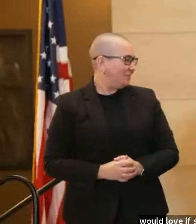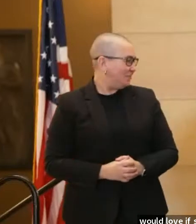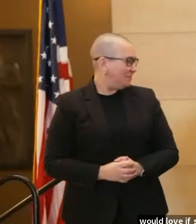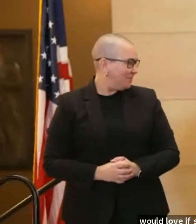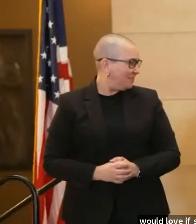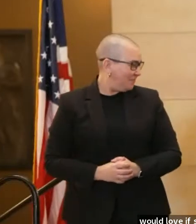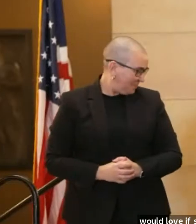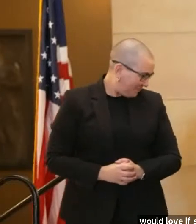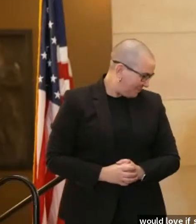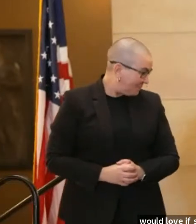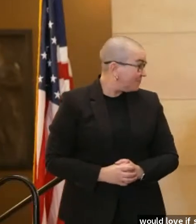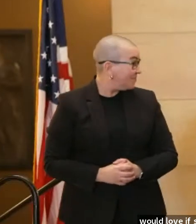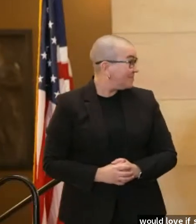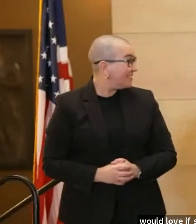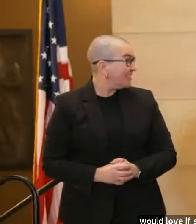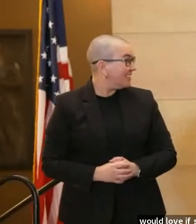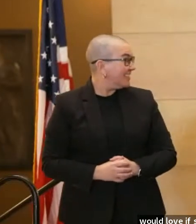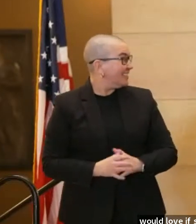Yeah.